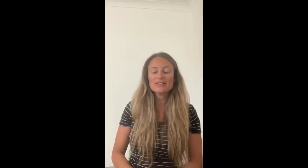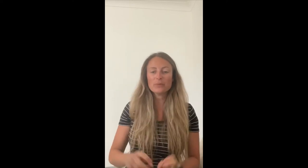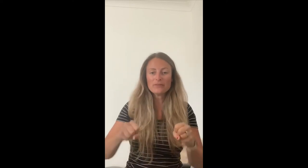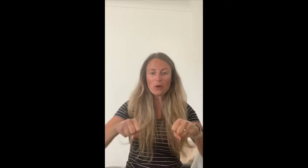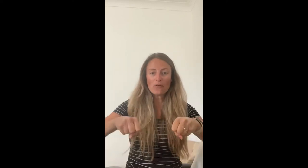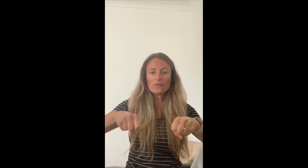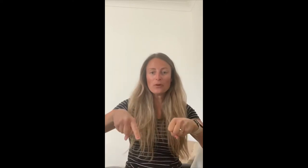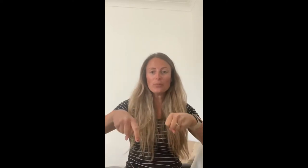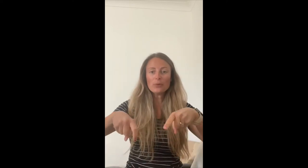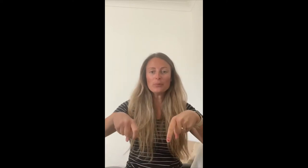we've got football,